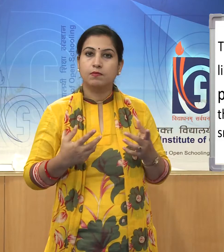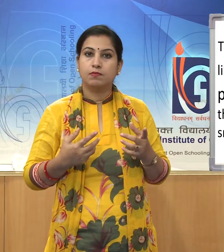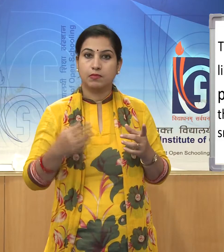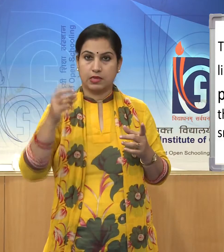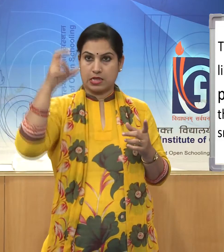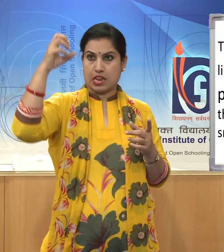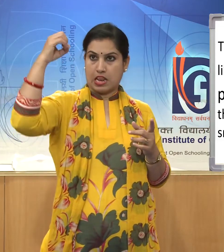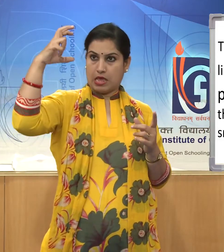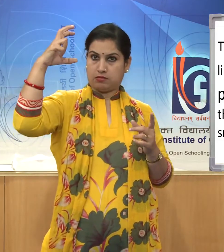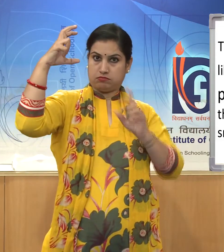life,